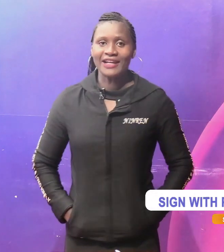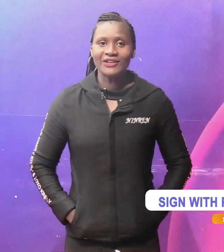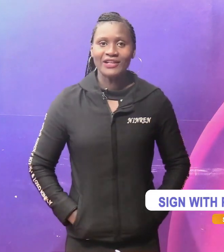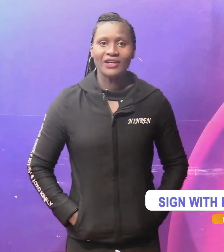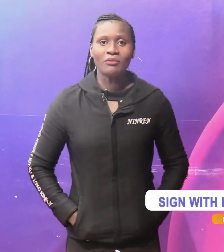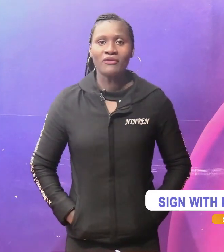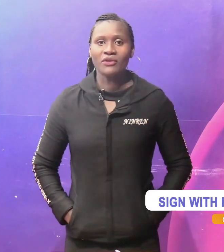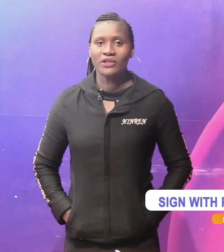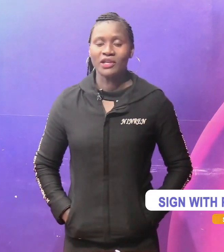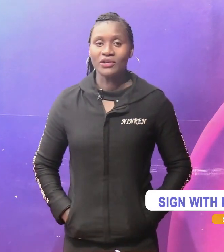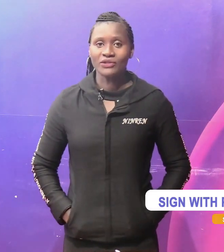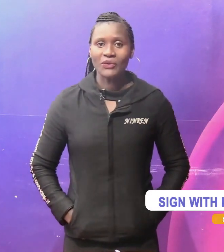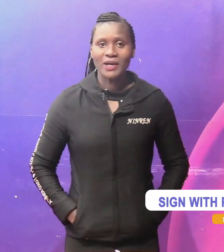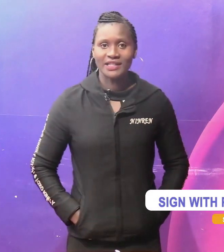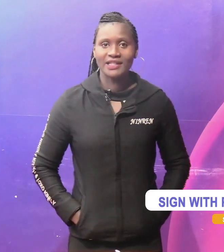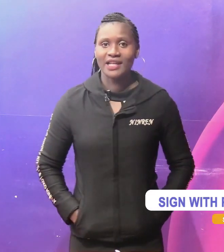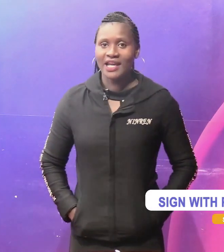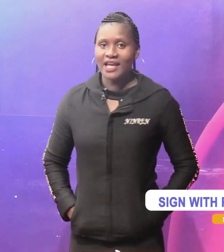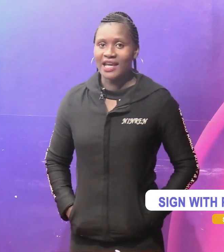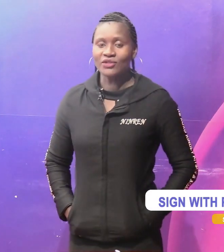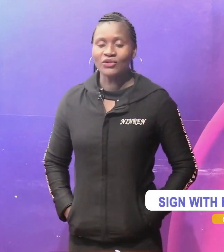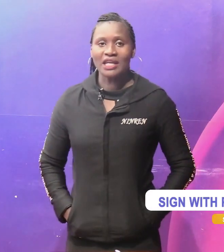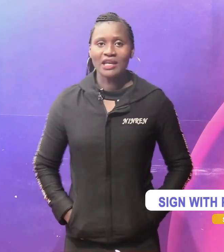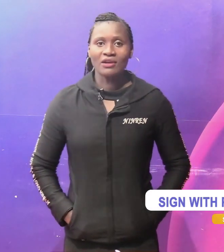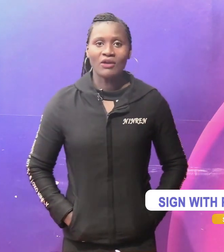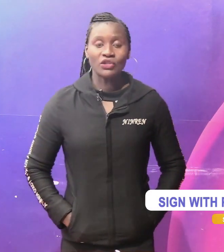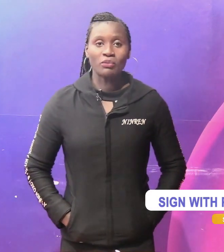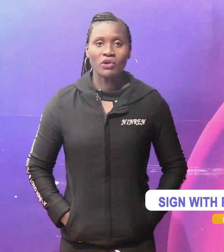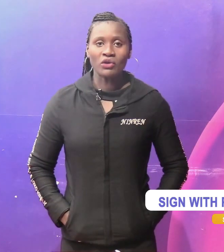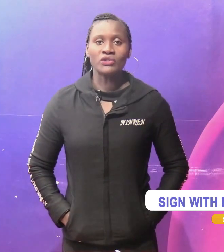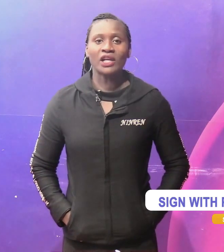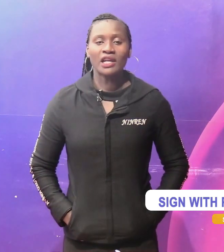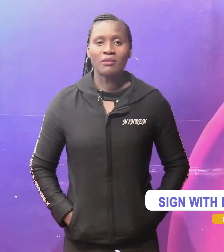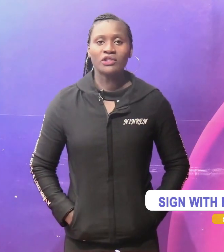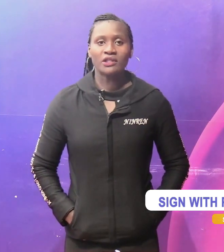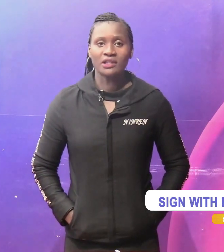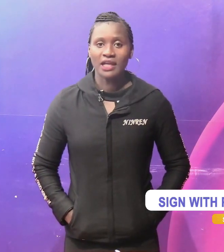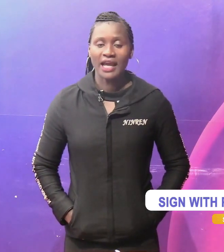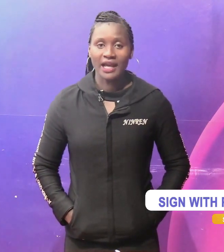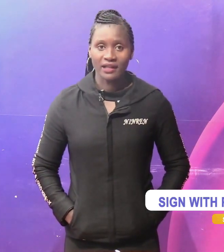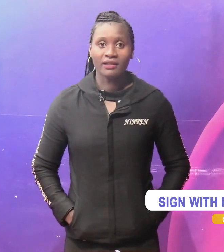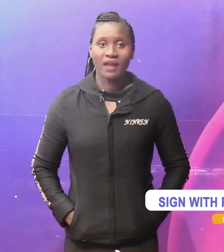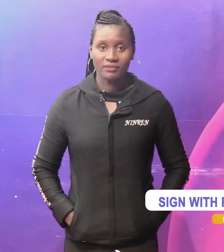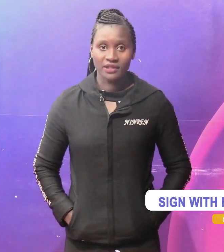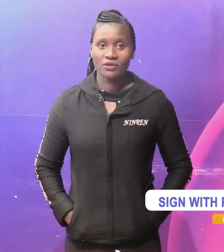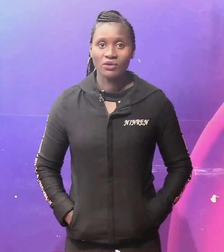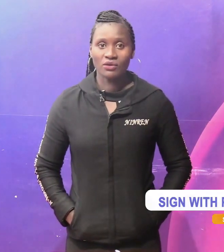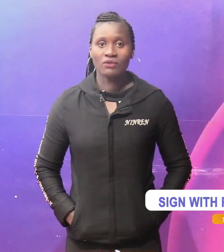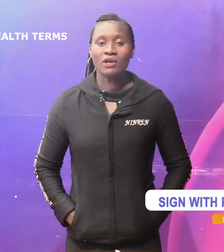Hello, my viewer. Thank you so much. And today, our topic we are going to learn about on health terms. So we are going to